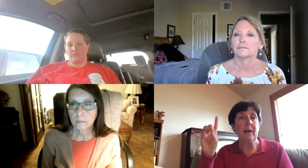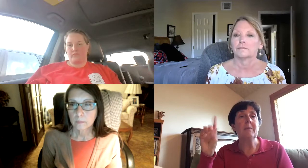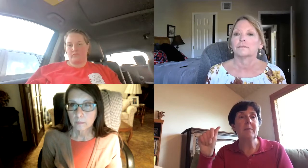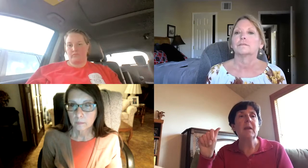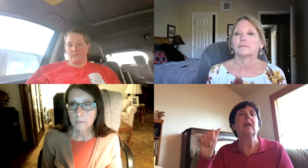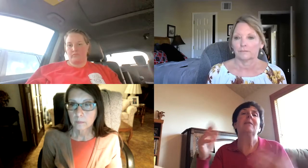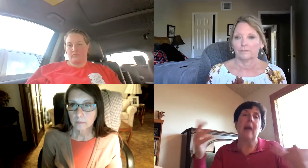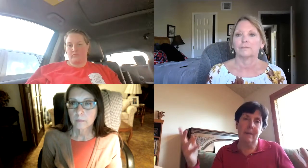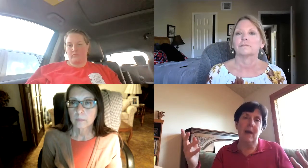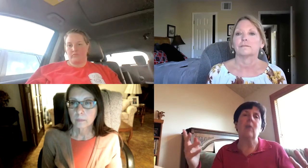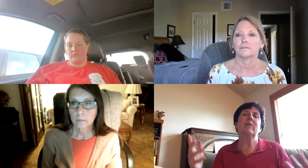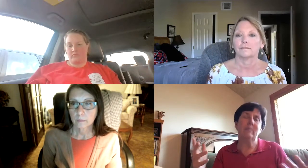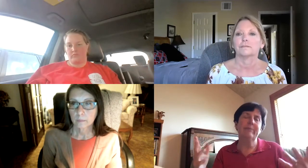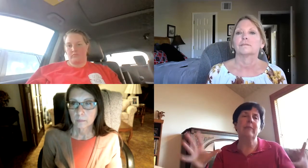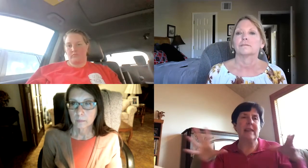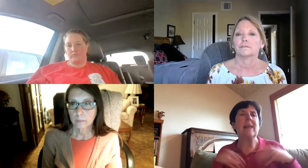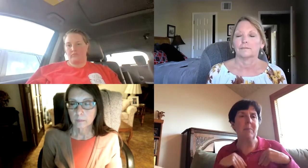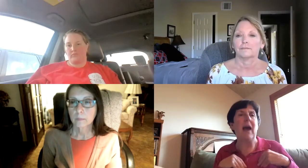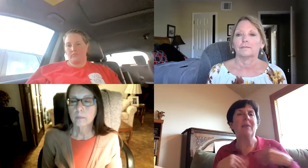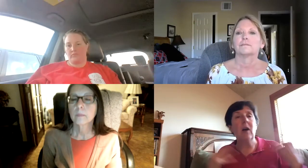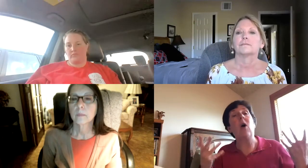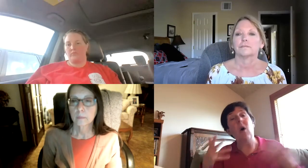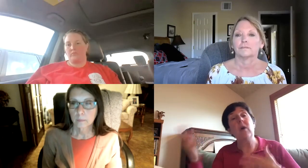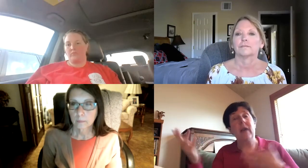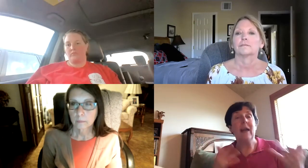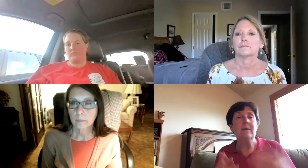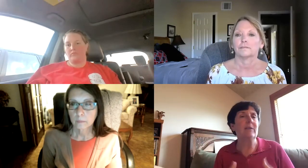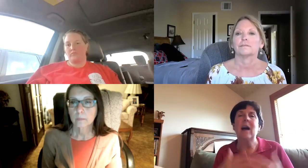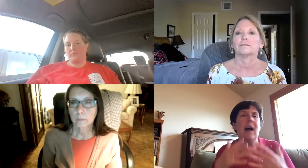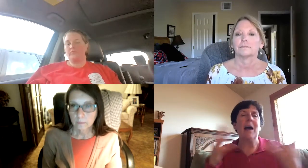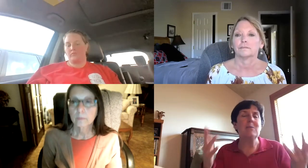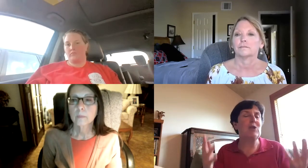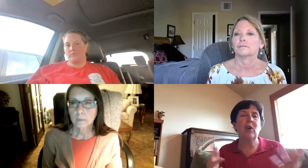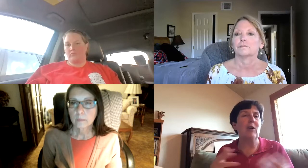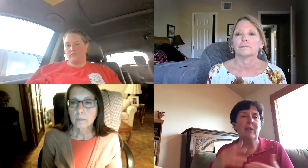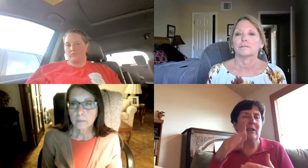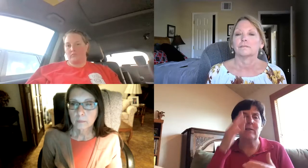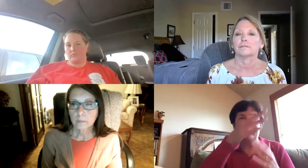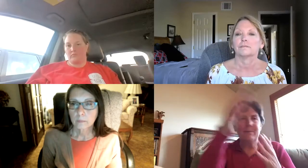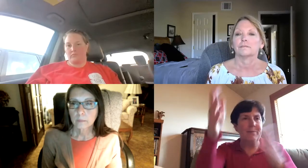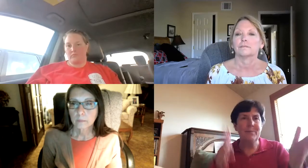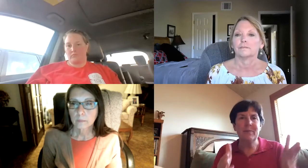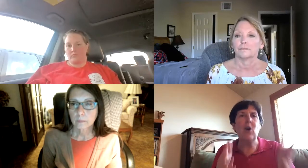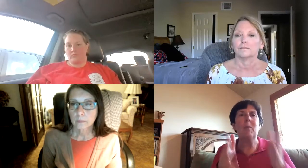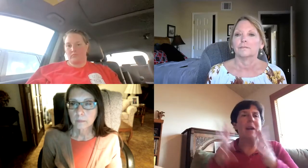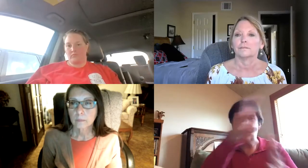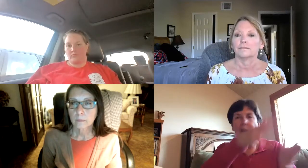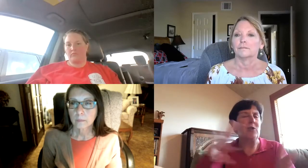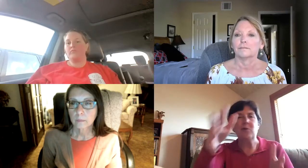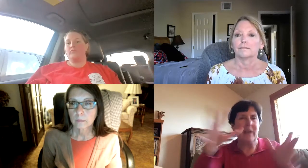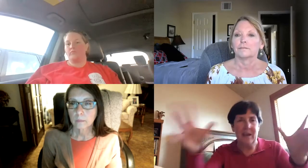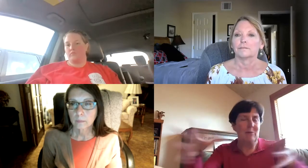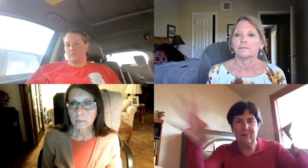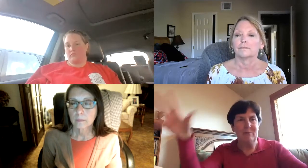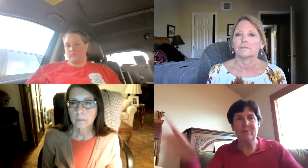CODA, then they'll accept that. They'll go, oh, okay. I'm sure that nobody where